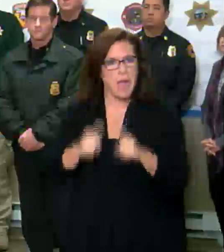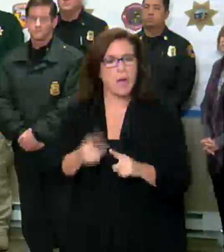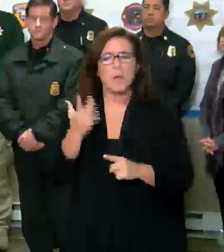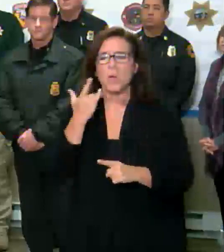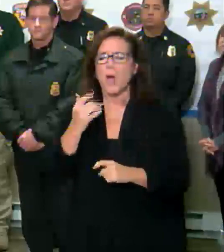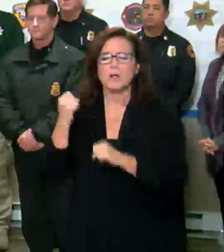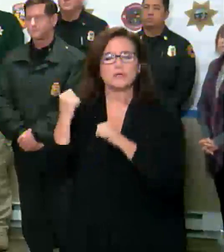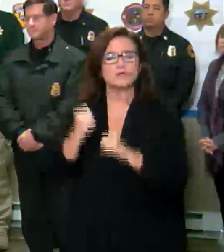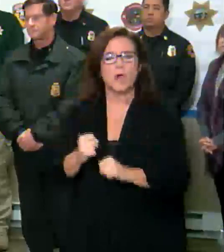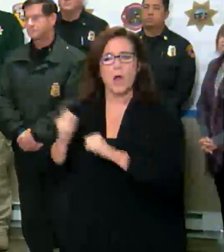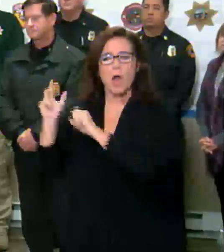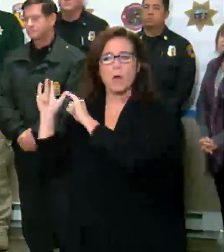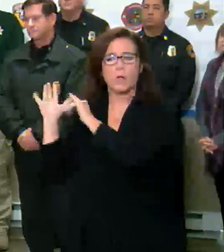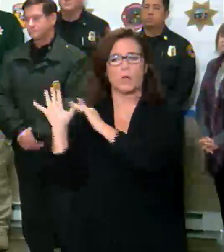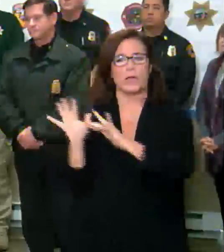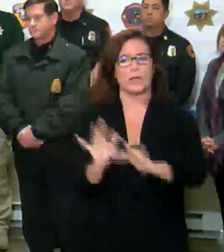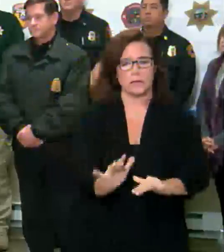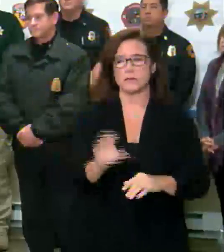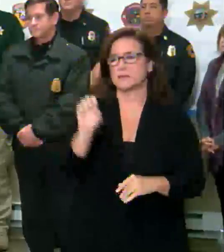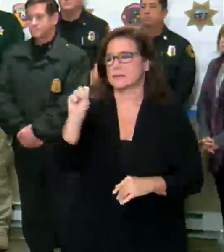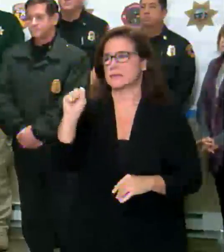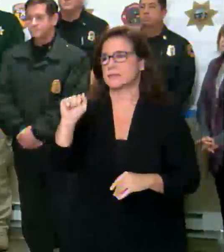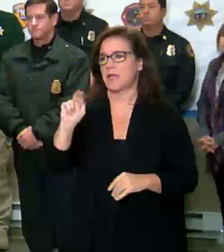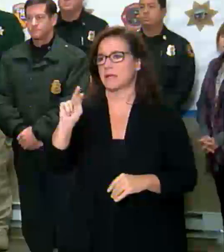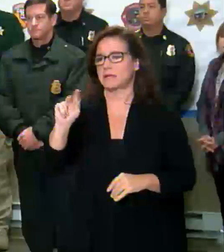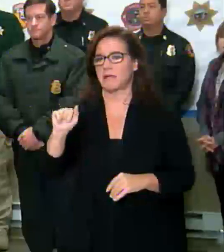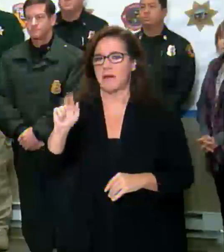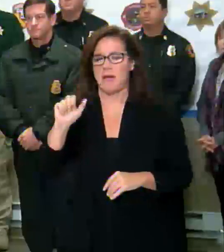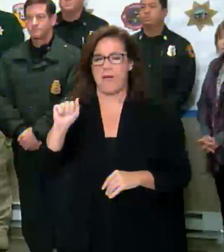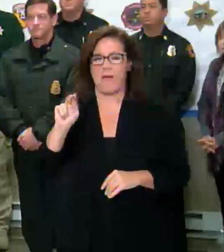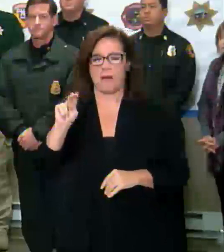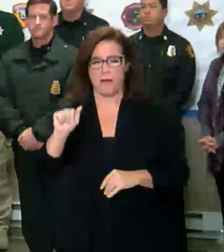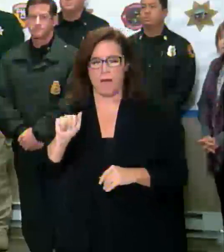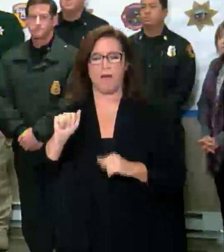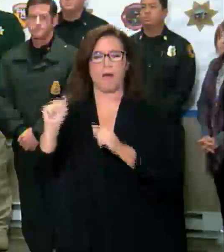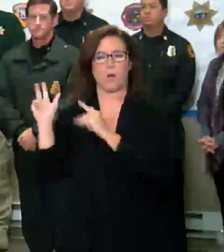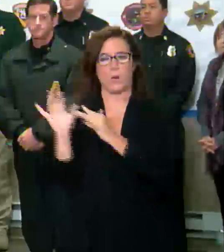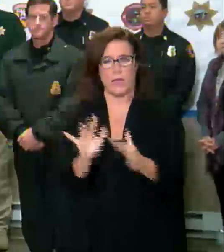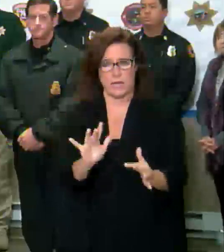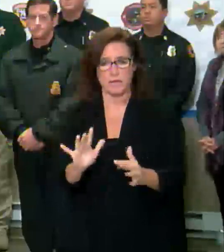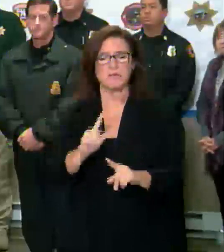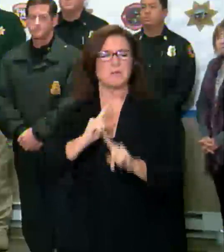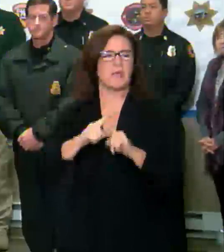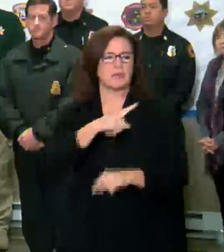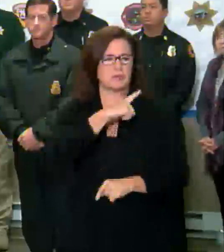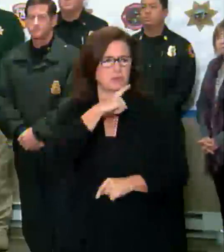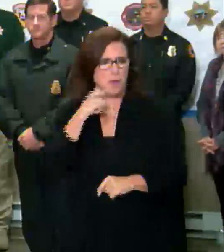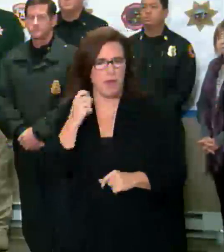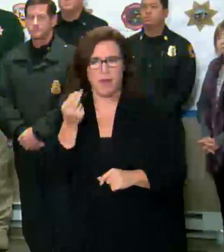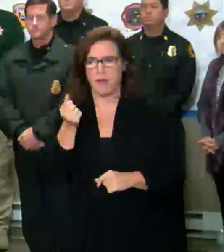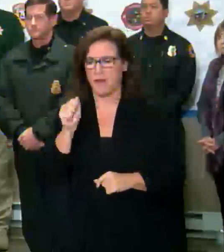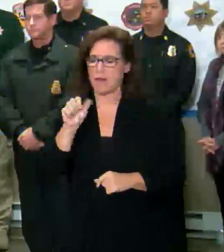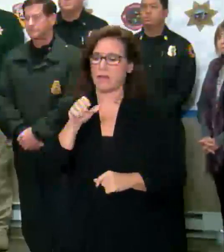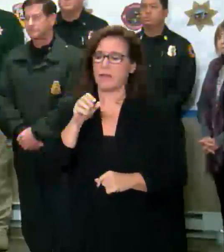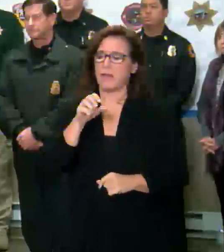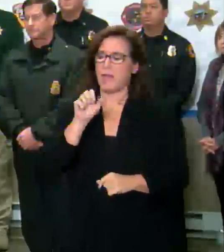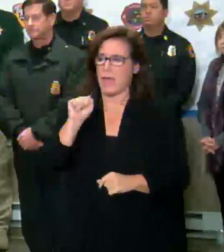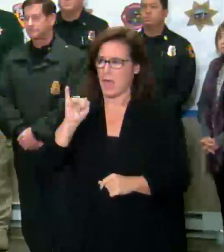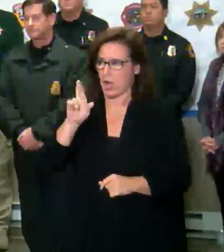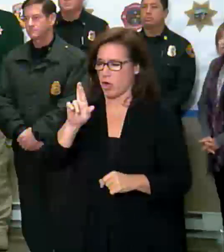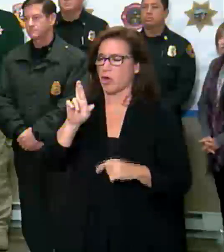to persist with significantly dry air and erratic winds that continues, obviously, to